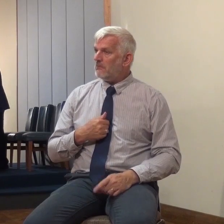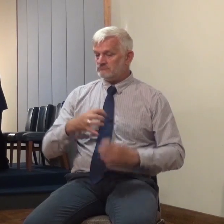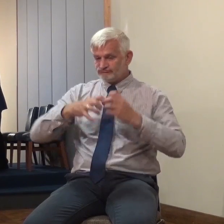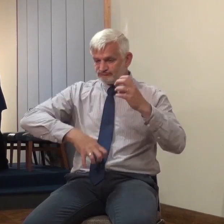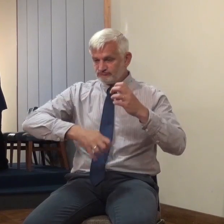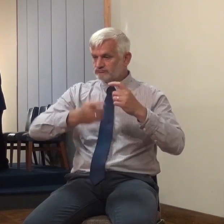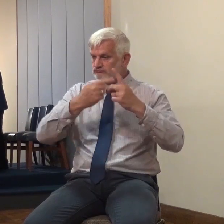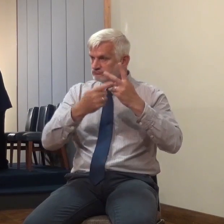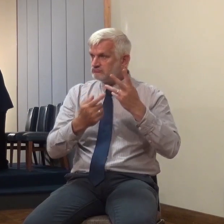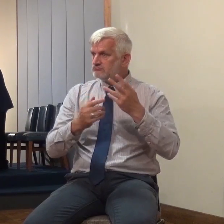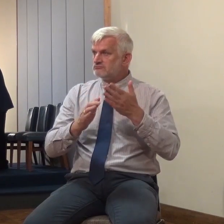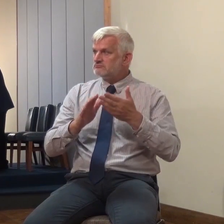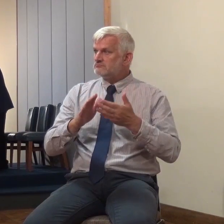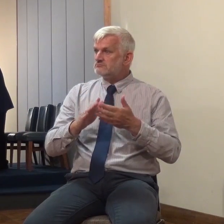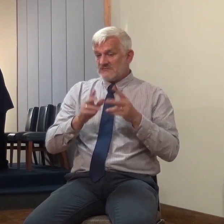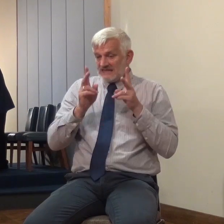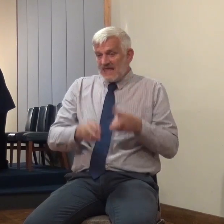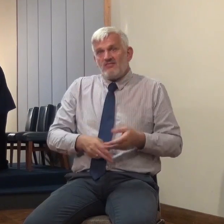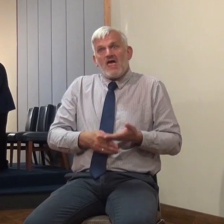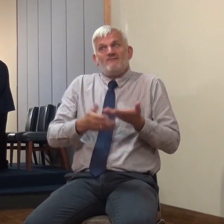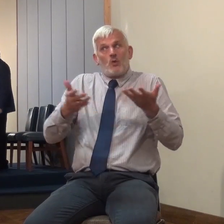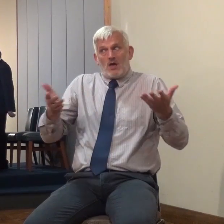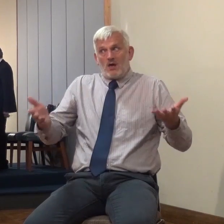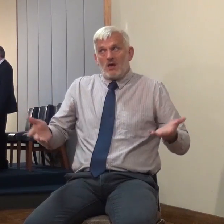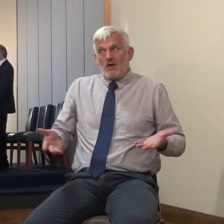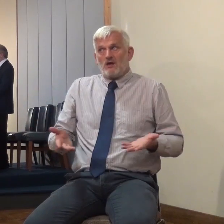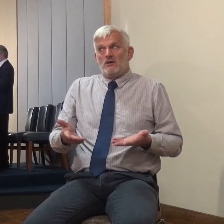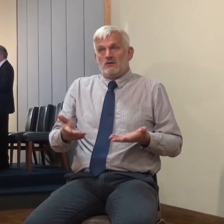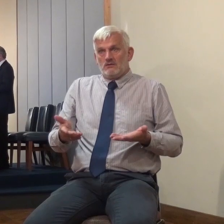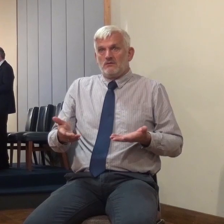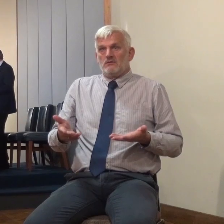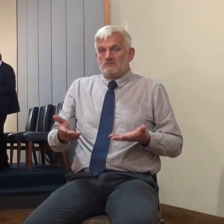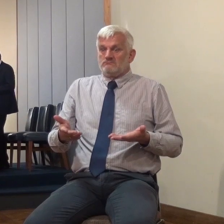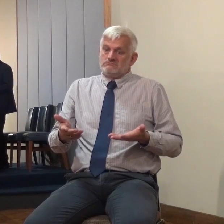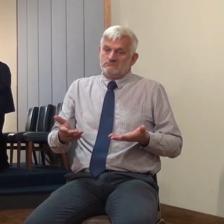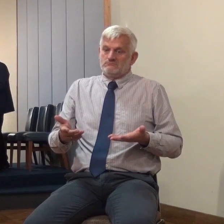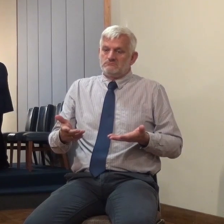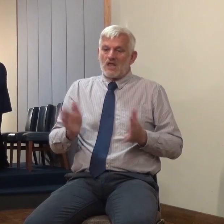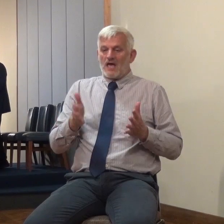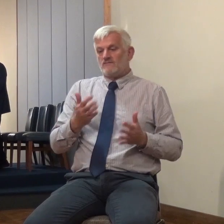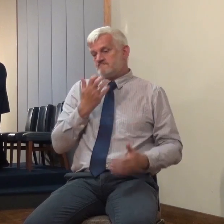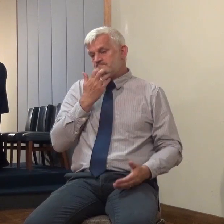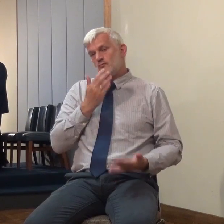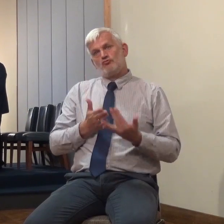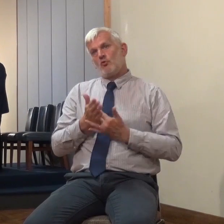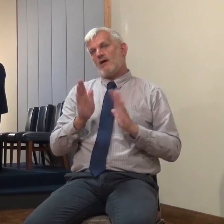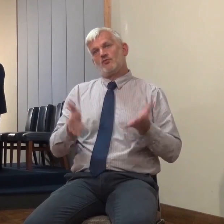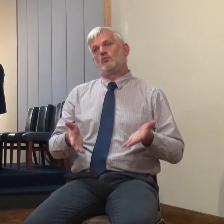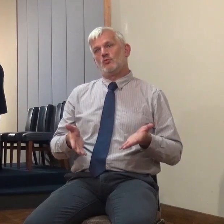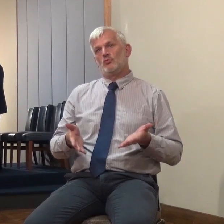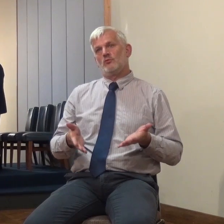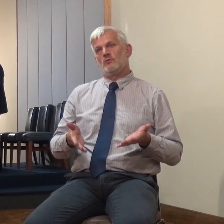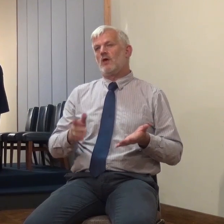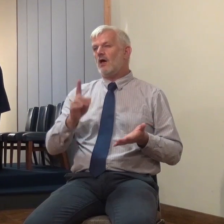love, and where death is still, barring the imminent return of Christ, going to be something each of us in turn is going